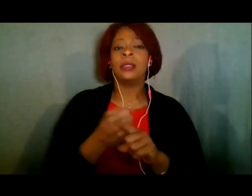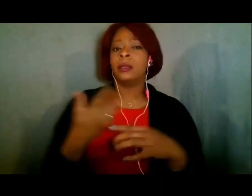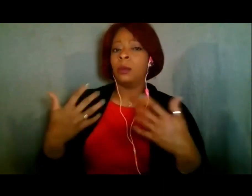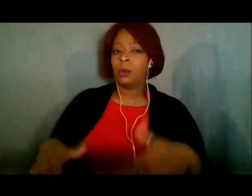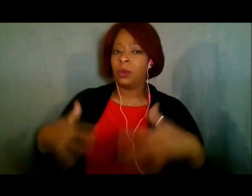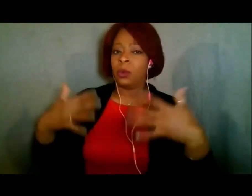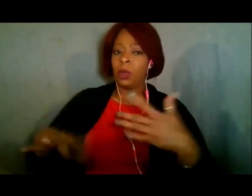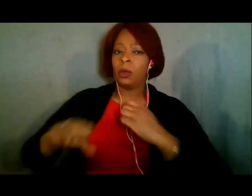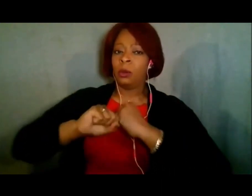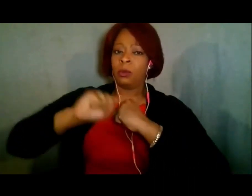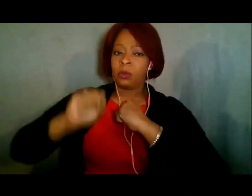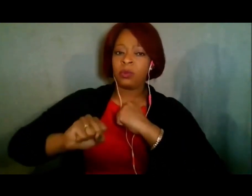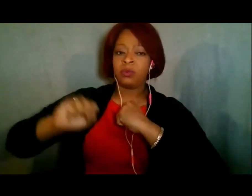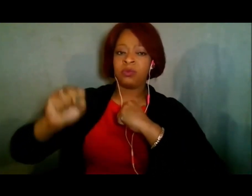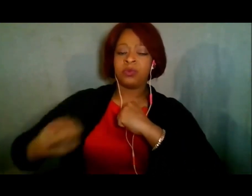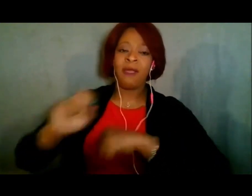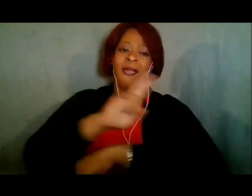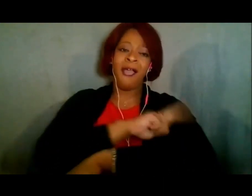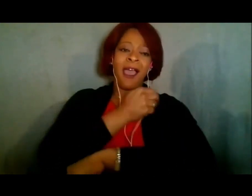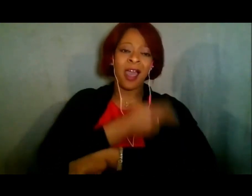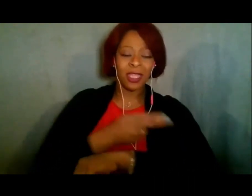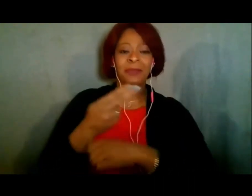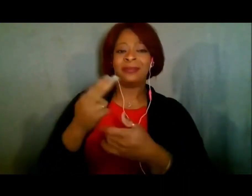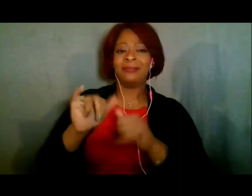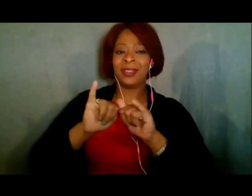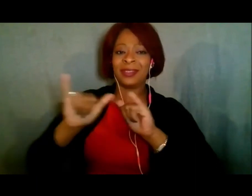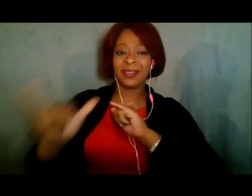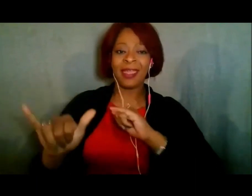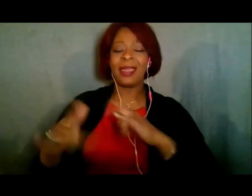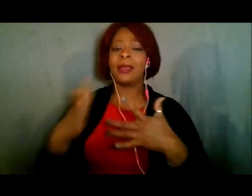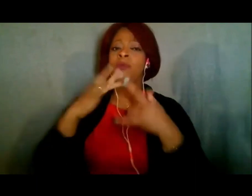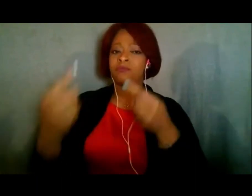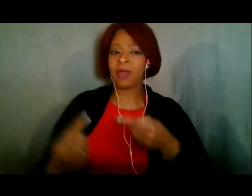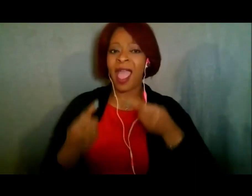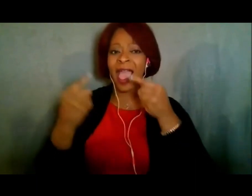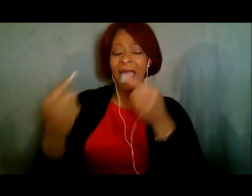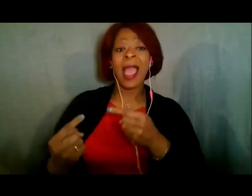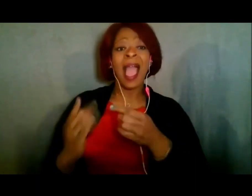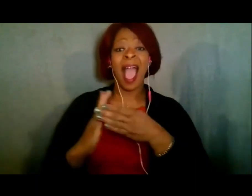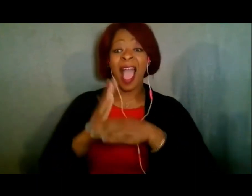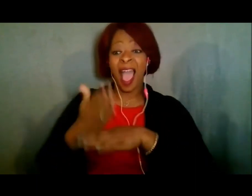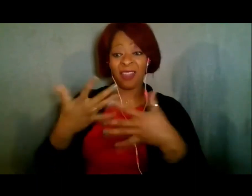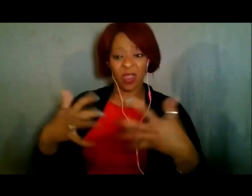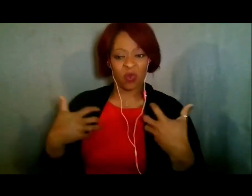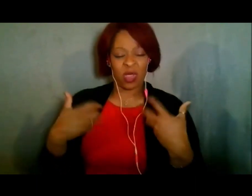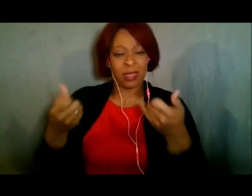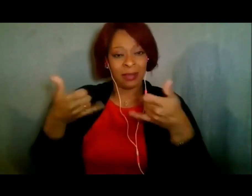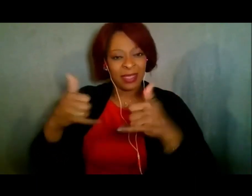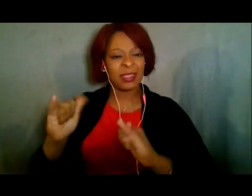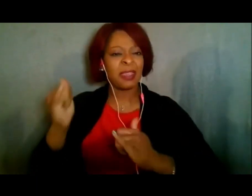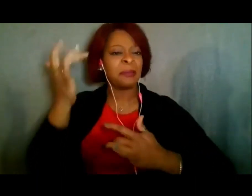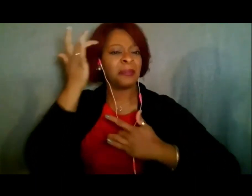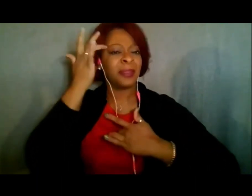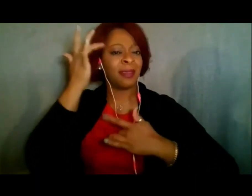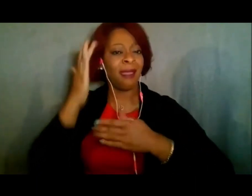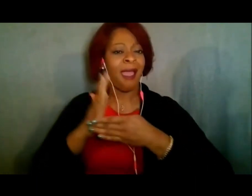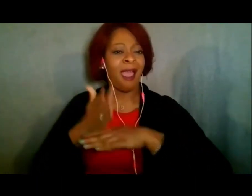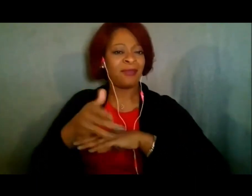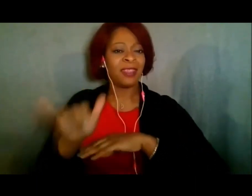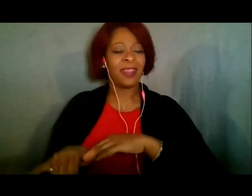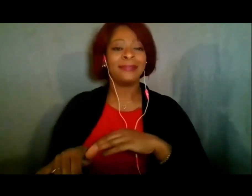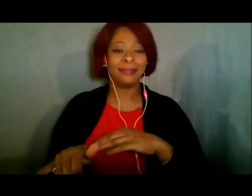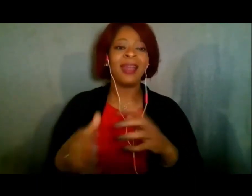lengthy hospital stays and terrible battles, and people who have ongoing symptoms even after they have recovered. So there's been a